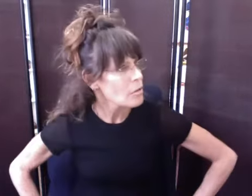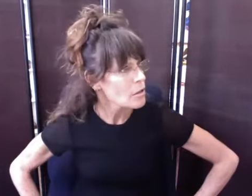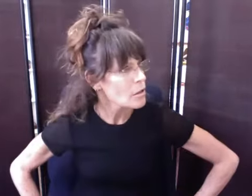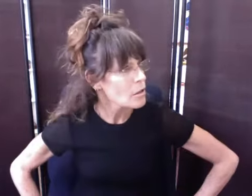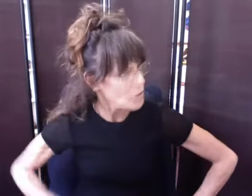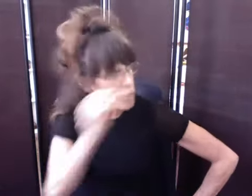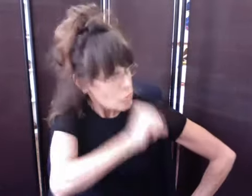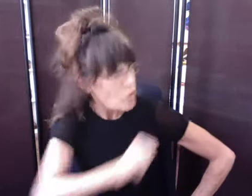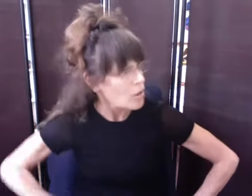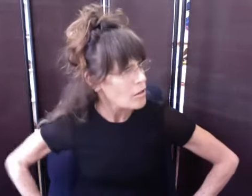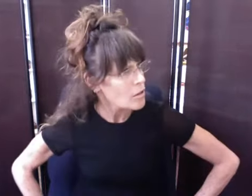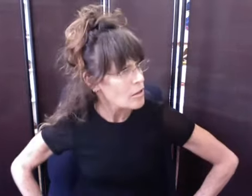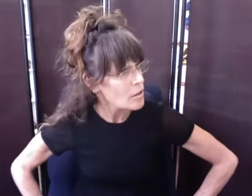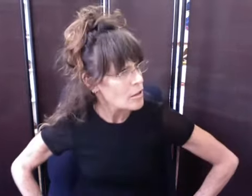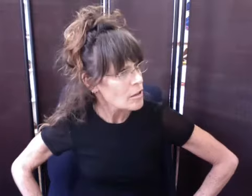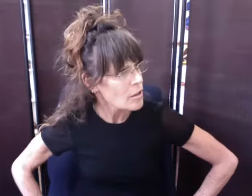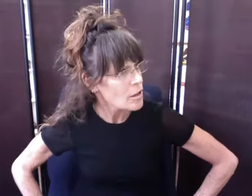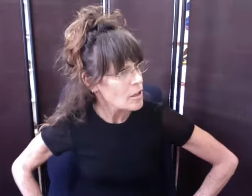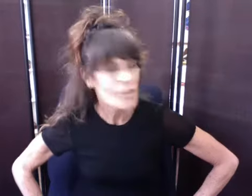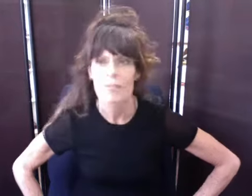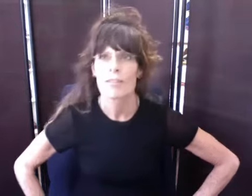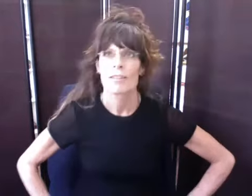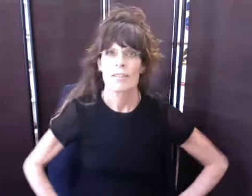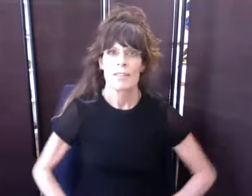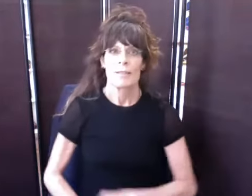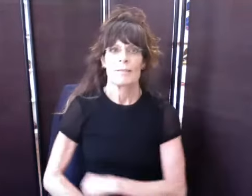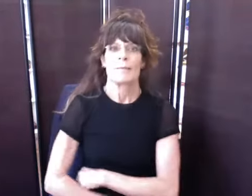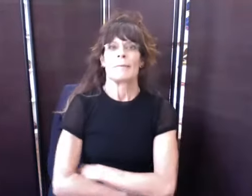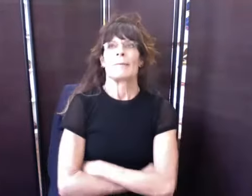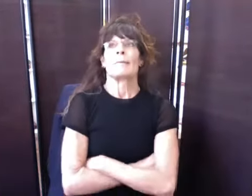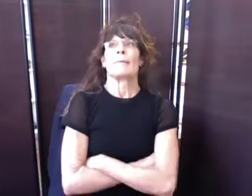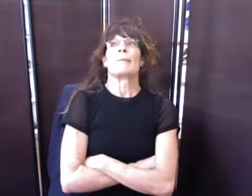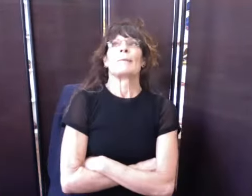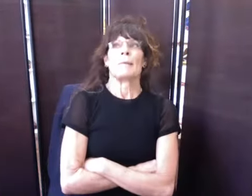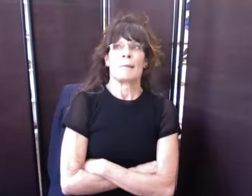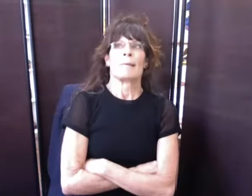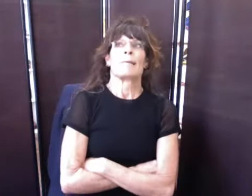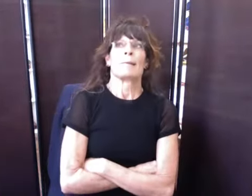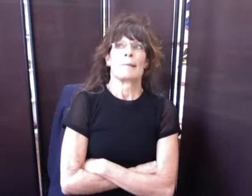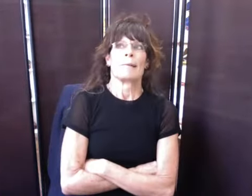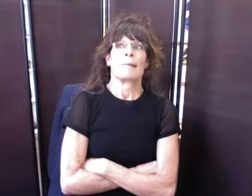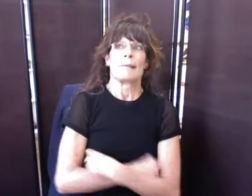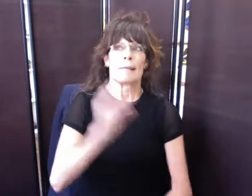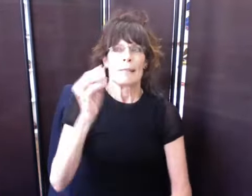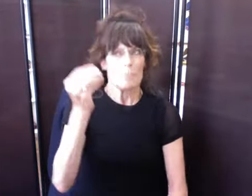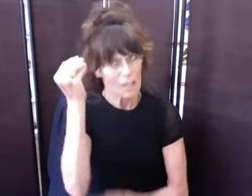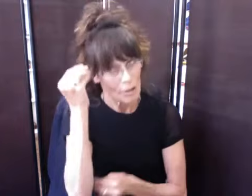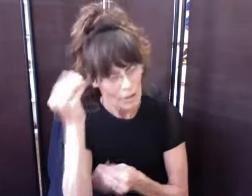And he just kind of gave me one of those. And he said, let me tell you something. And what he